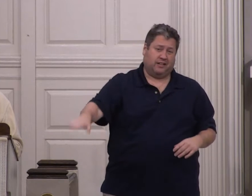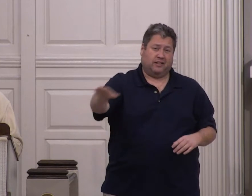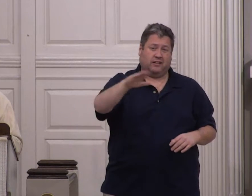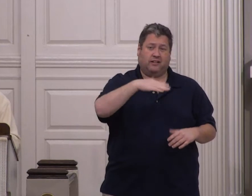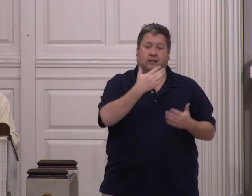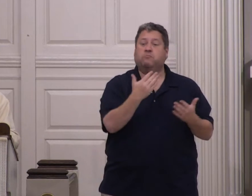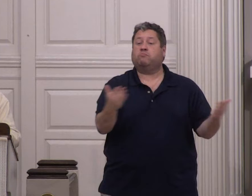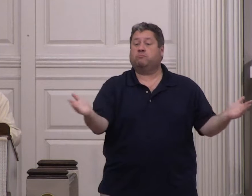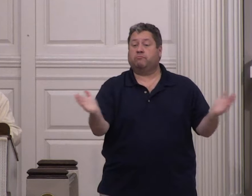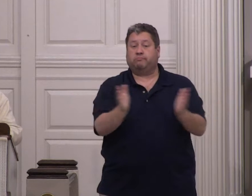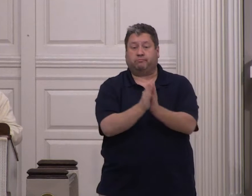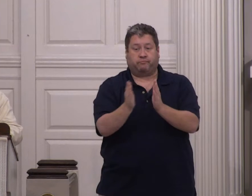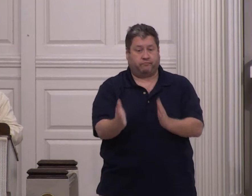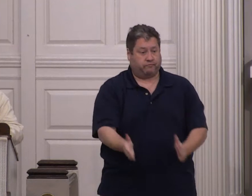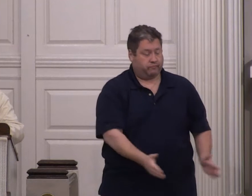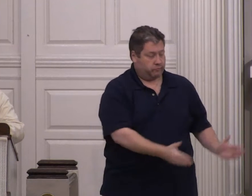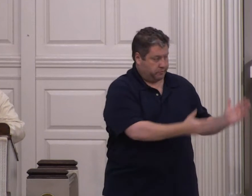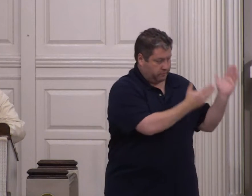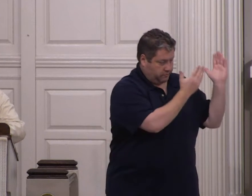the Lord.